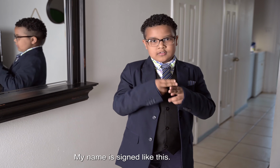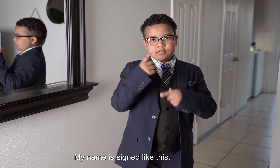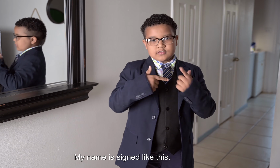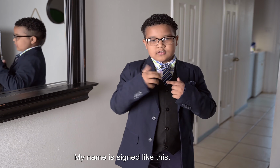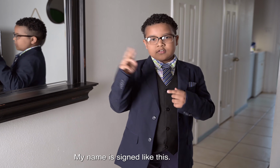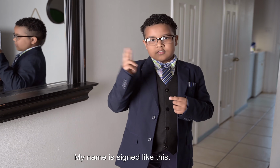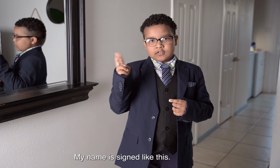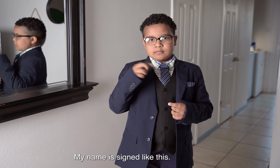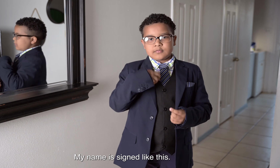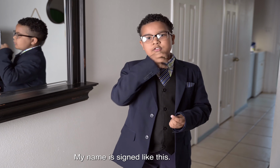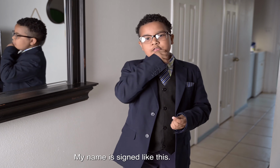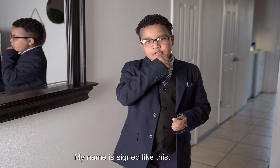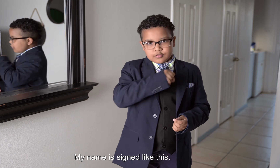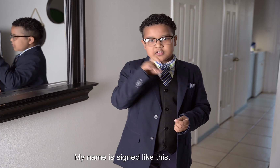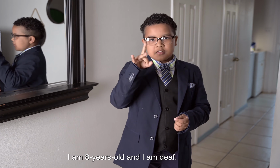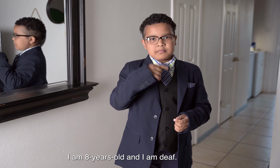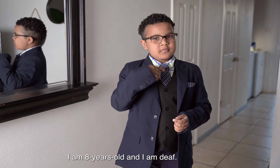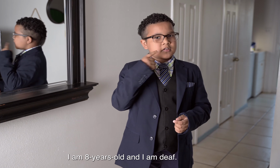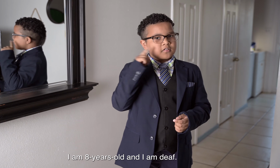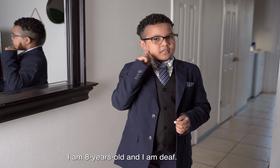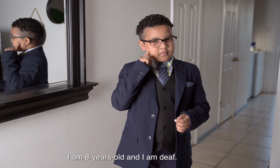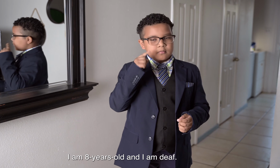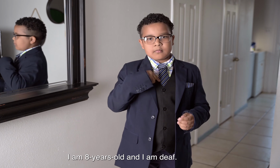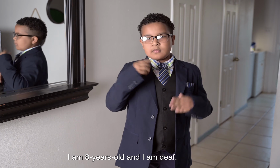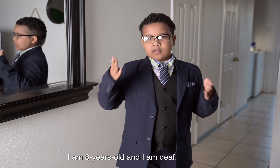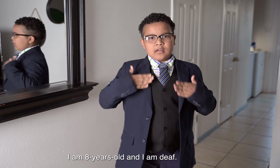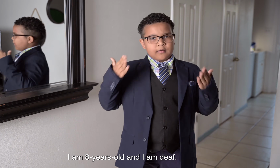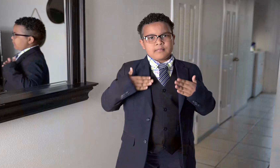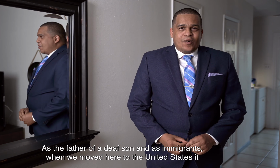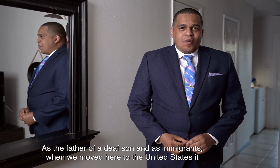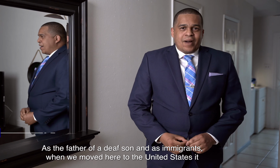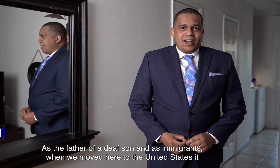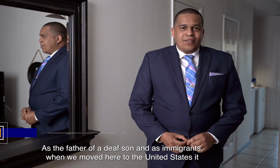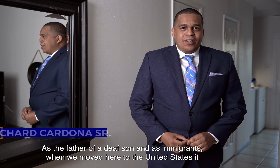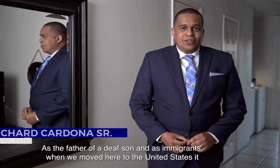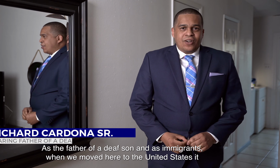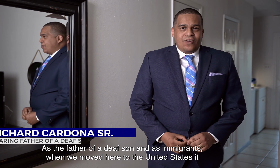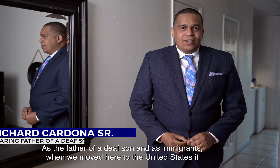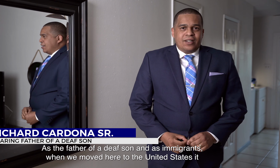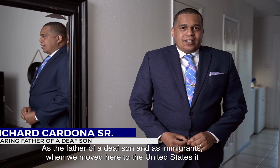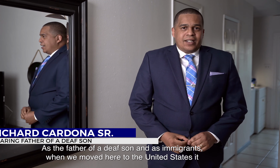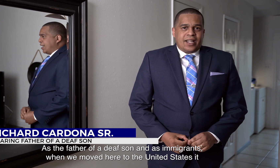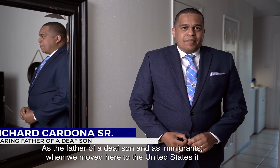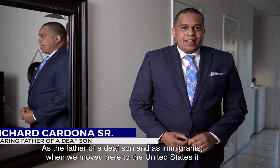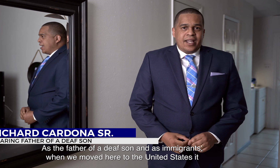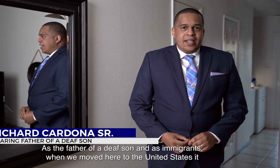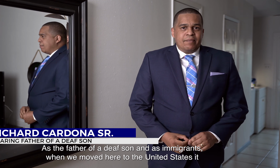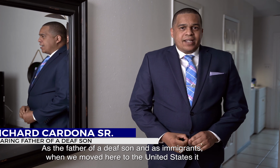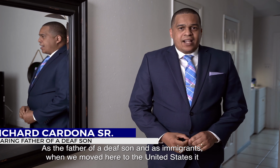Richard. My name is signed like this. I am 8 years old and I am deaf. As the father of a deaf